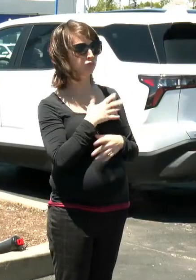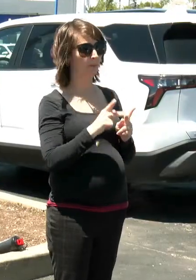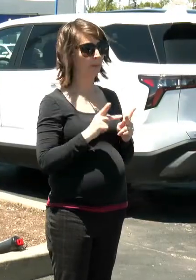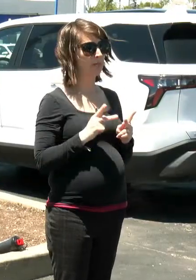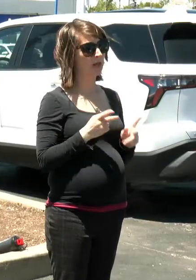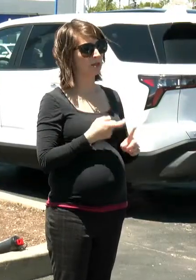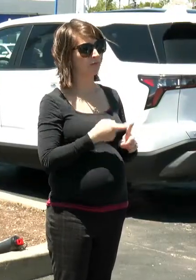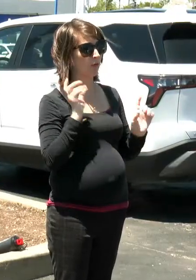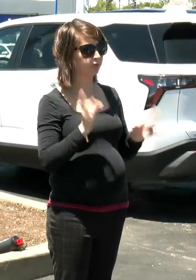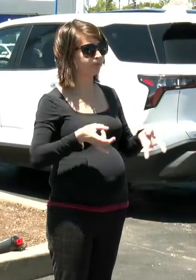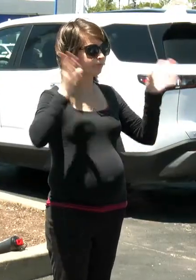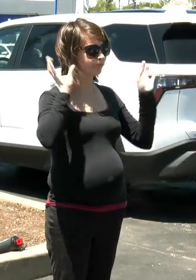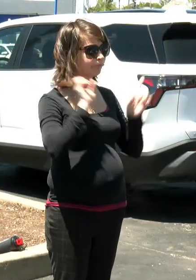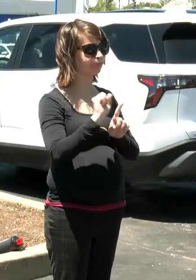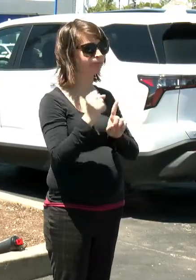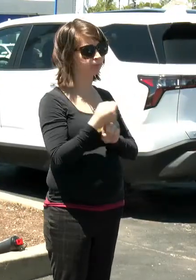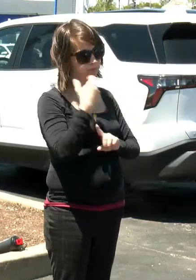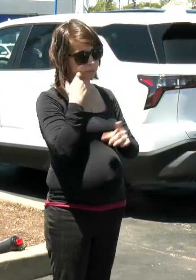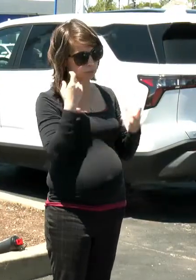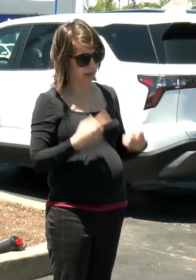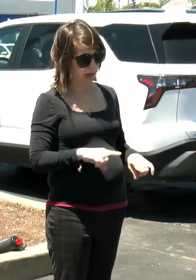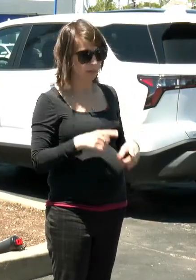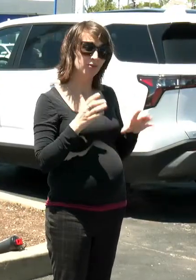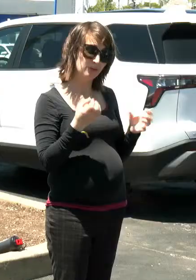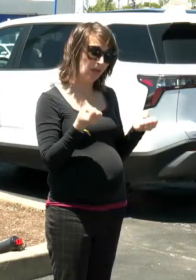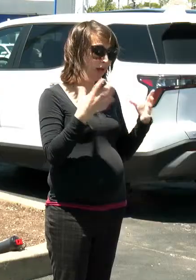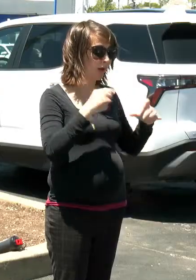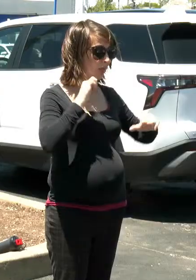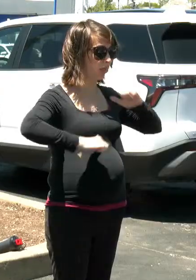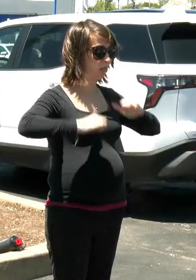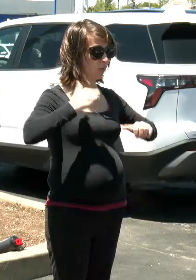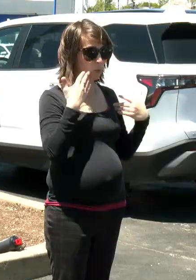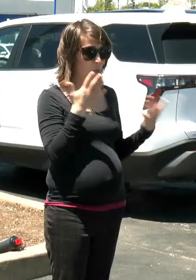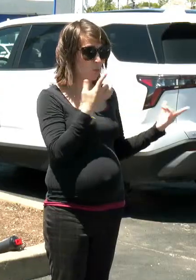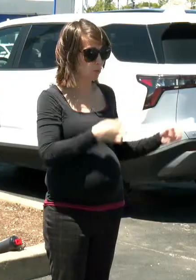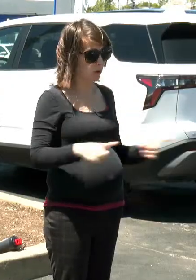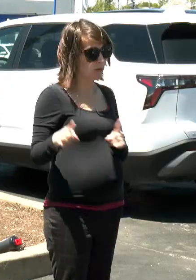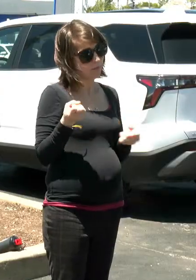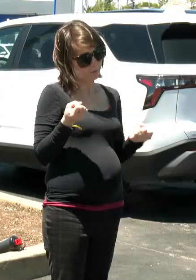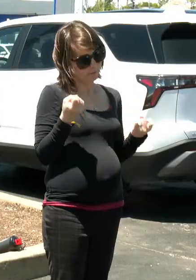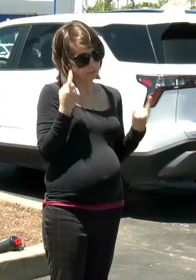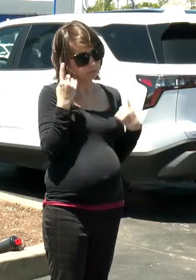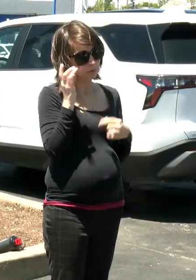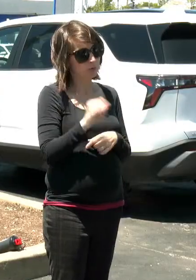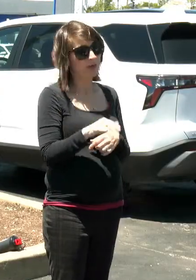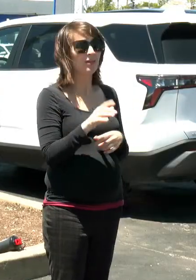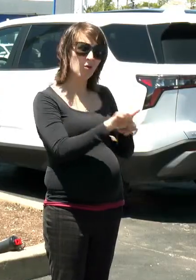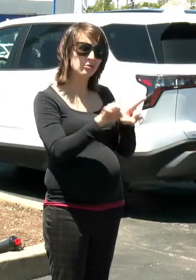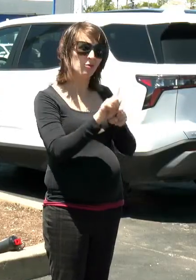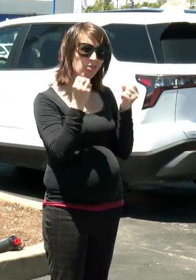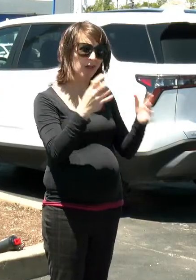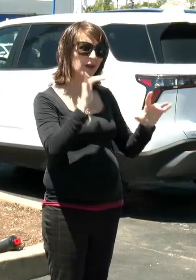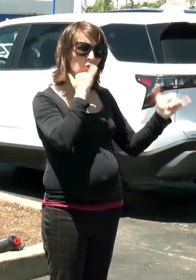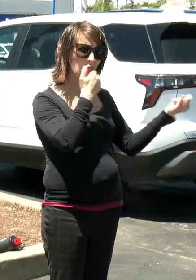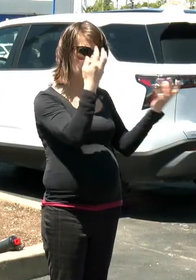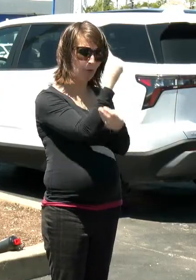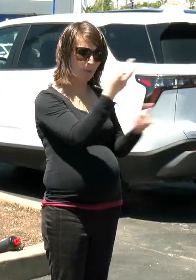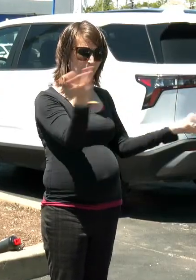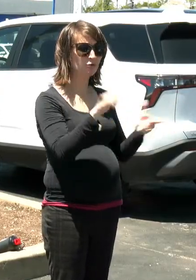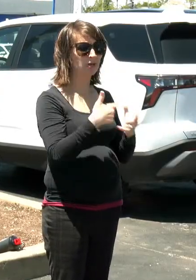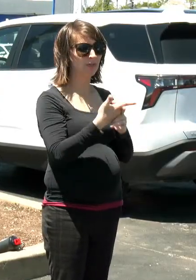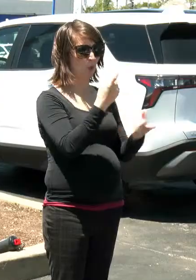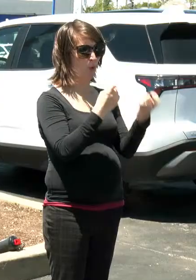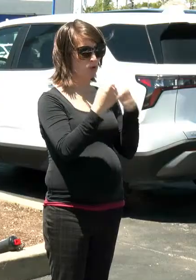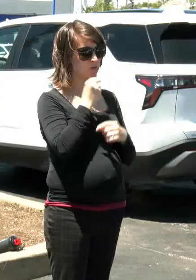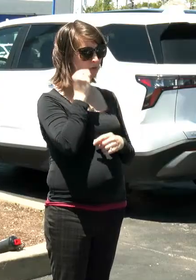from the calamity. There's a lot of uncertainty, we know that. There's also been a lot of misinformation and questions that